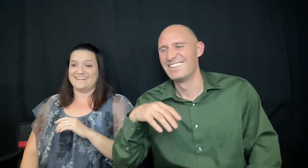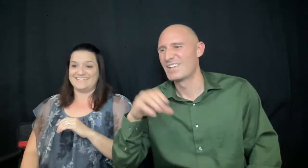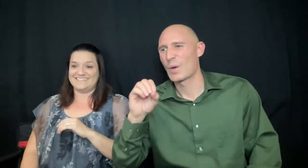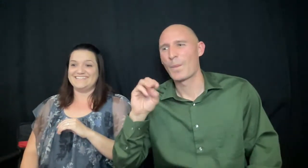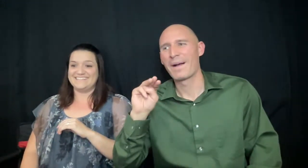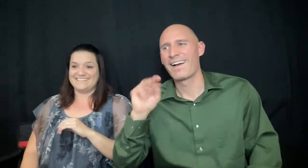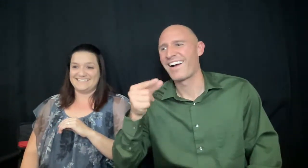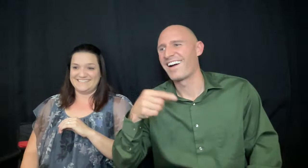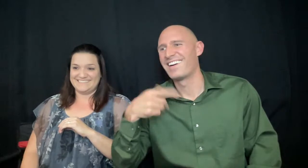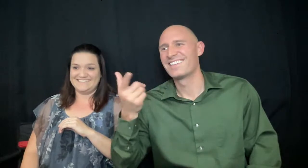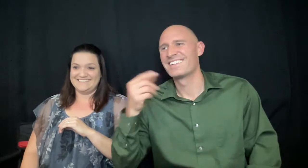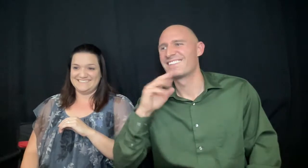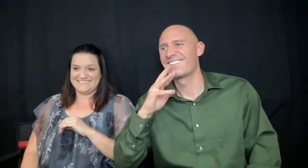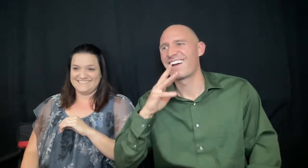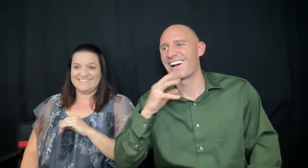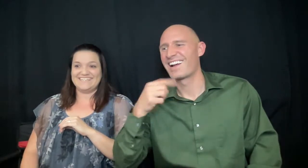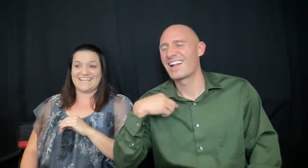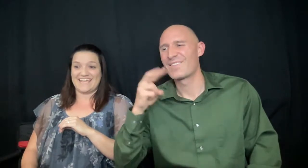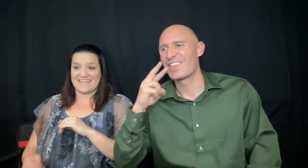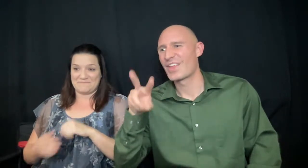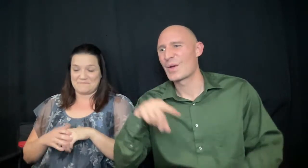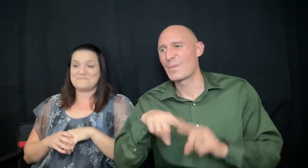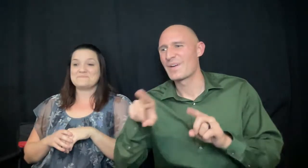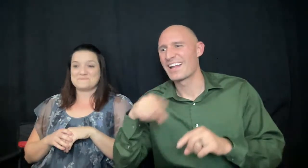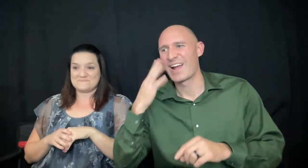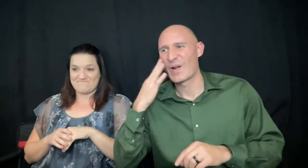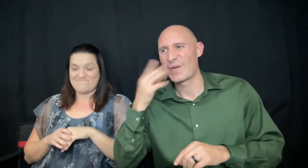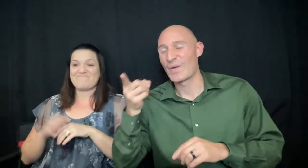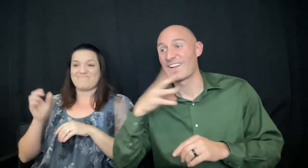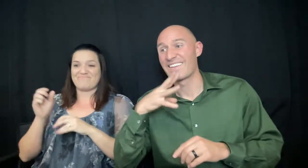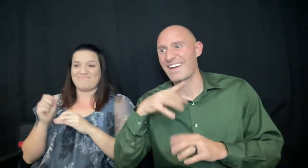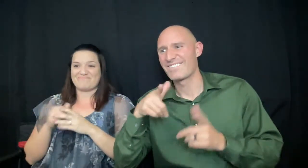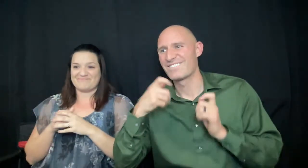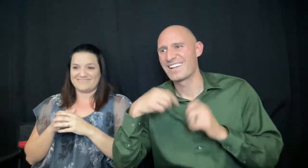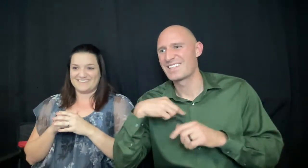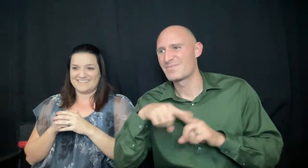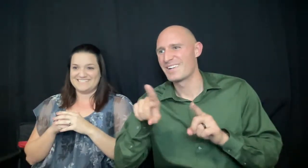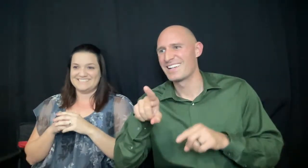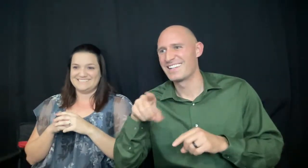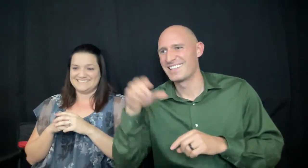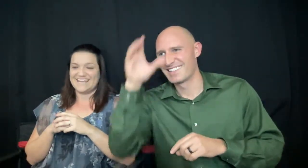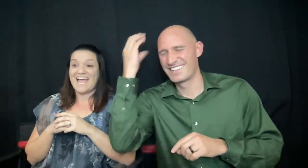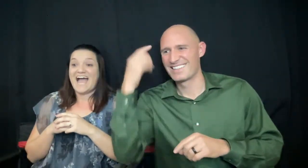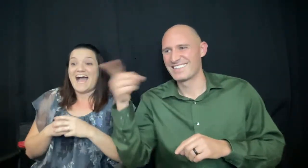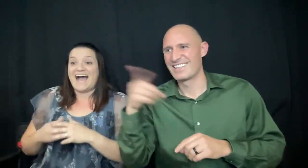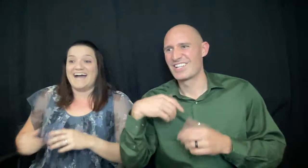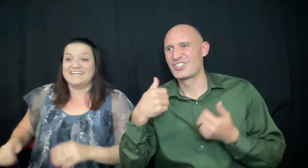y'all talking and I'm looking, but it's like, I know you talk fast, I talk fast, but Chris is trying to keep up with them. Like, I